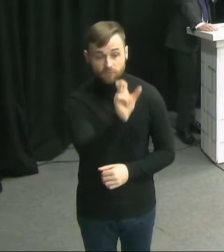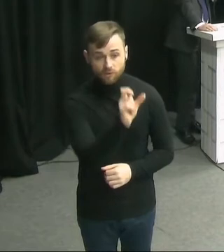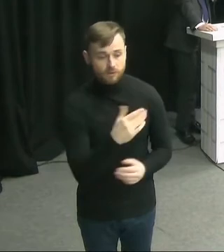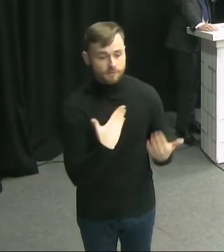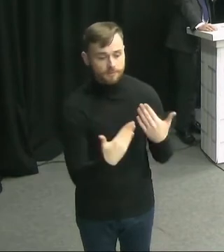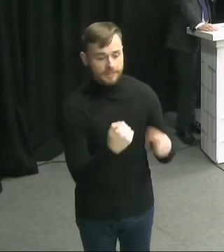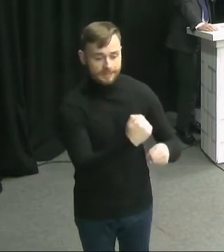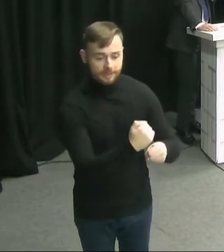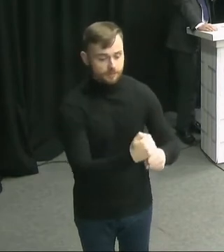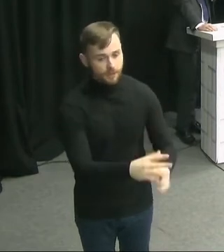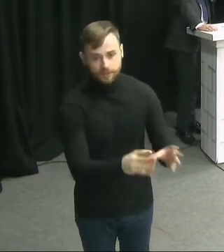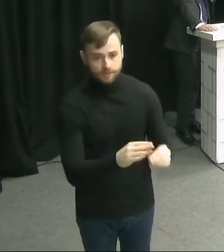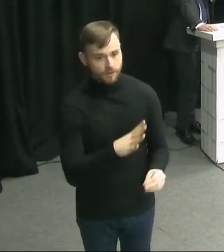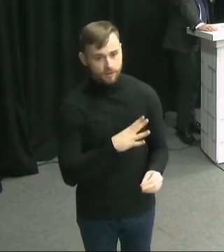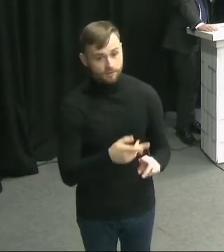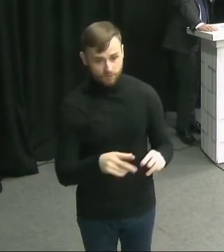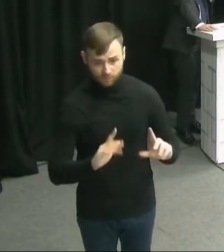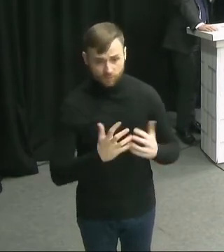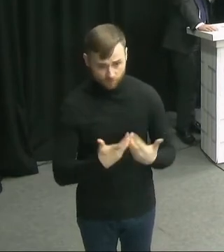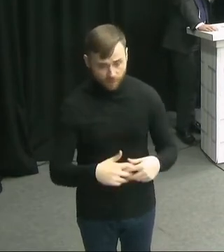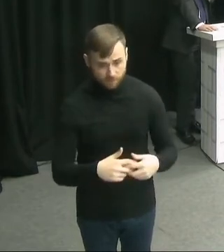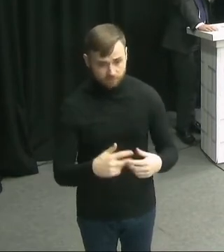great researcher, but he's unable to communicate with people.